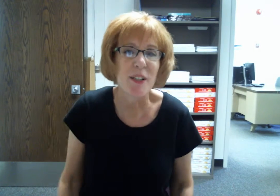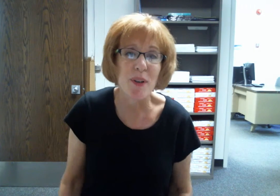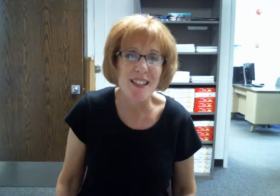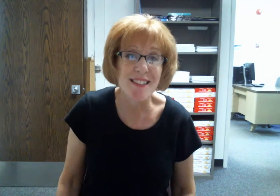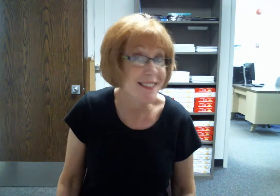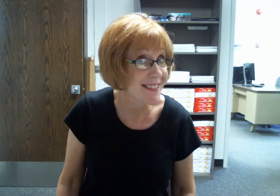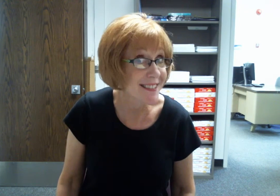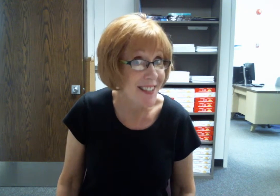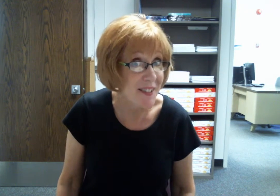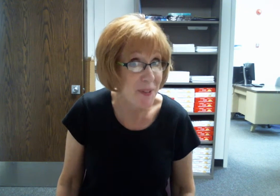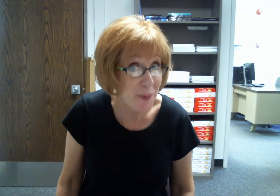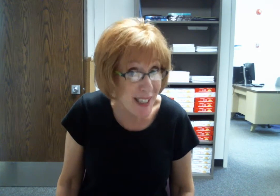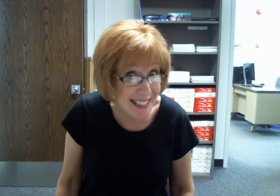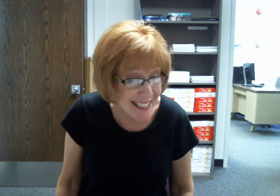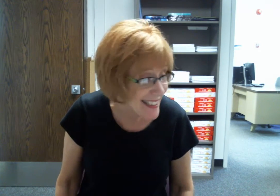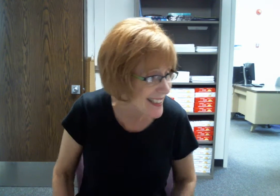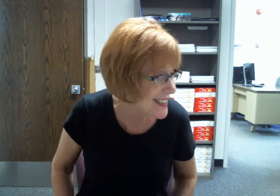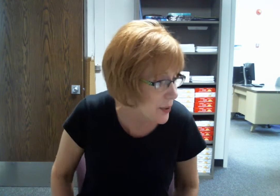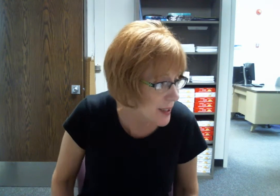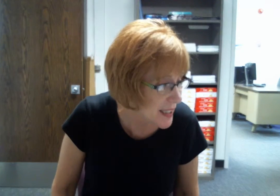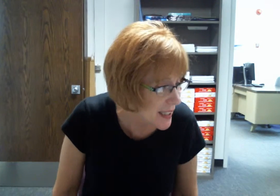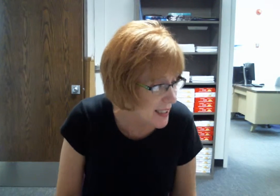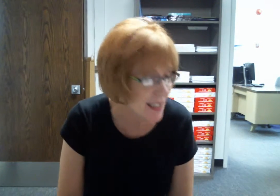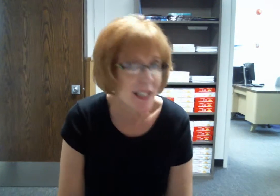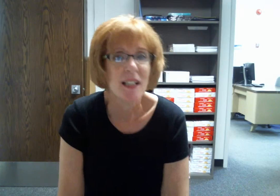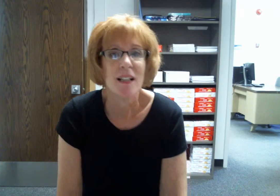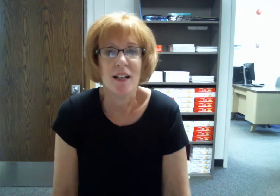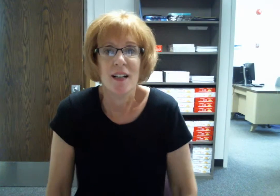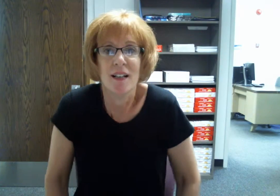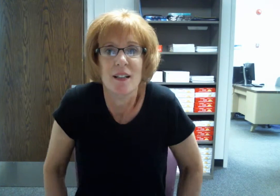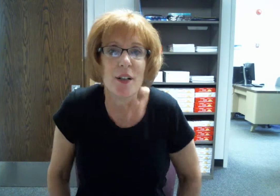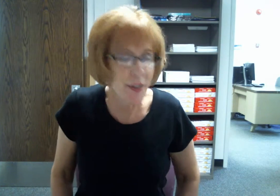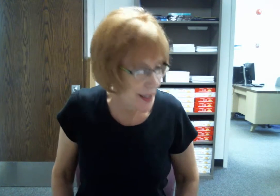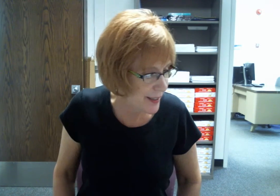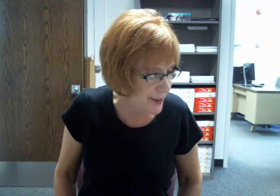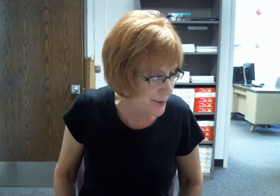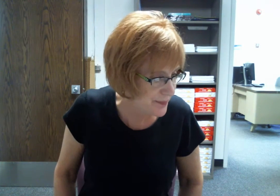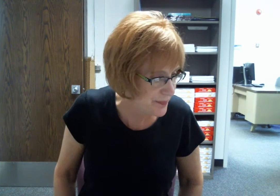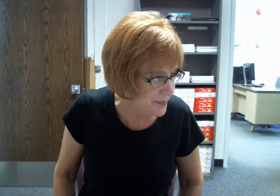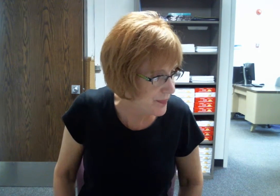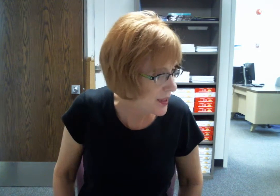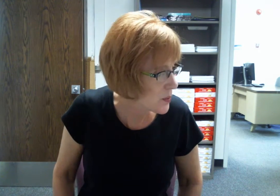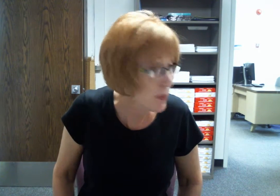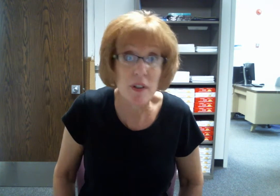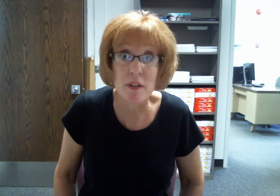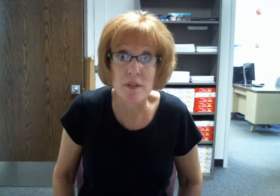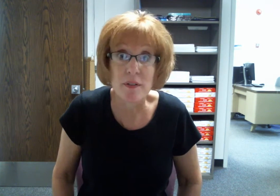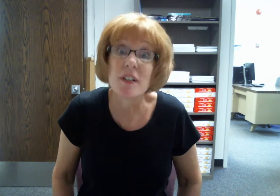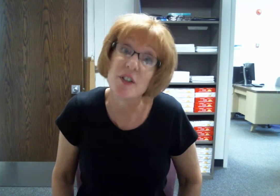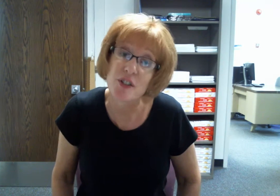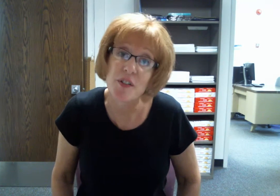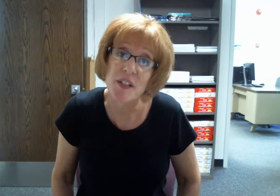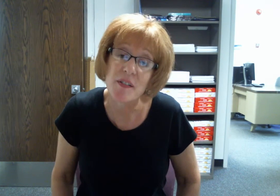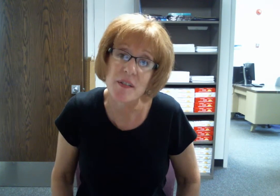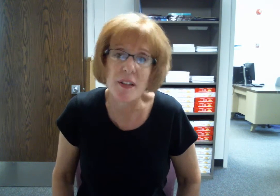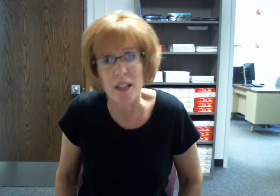Here we are, lesson 20 already. Okay, this one we're going to learn conditional sentences, like